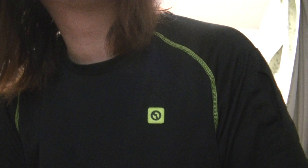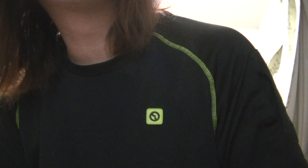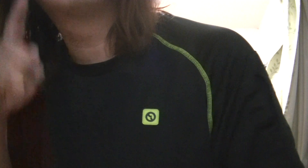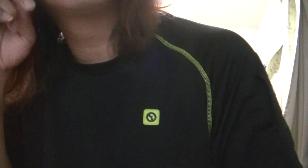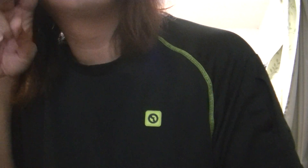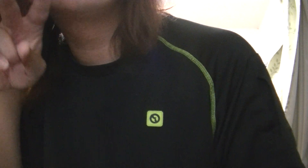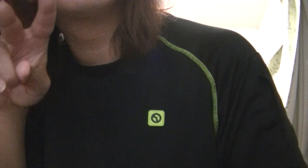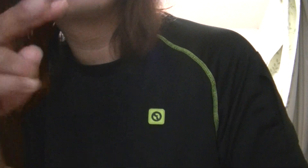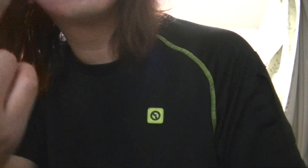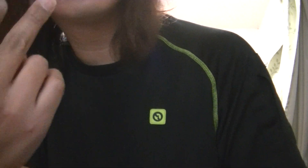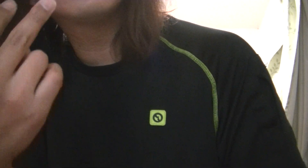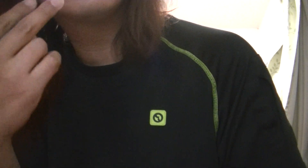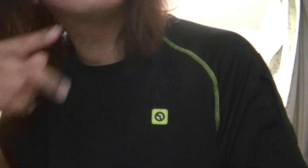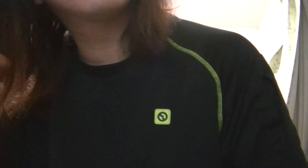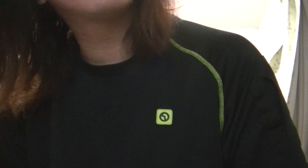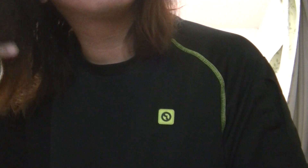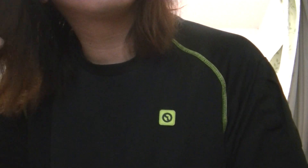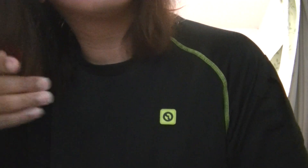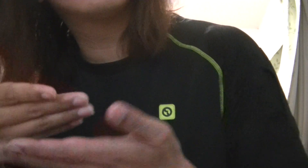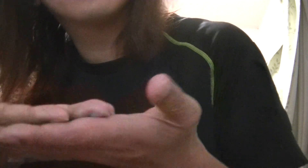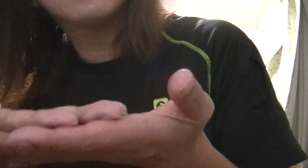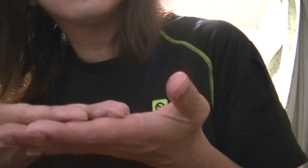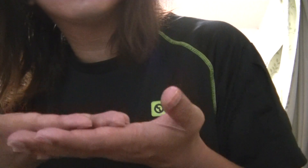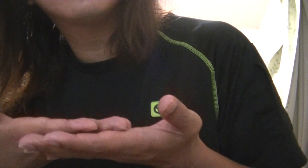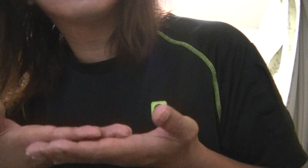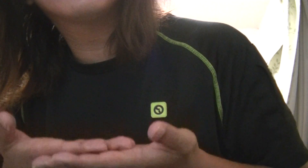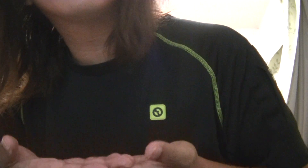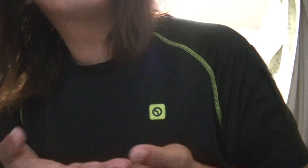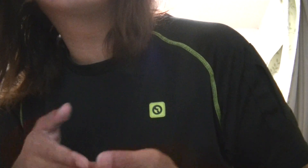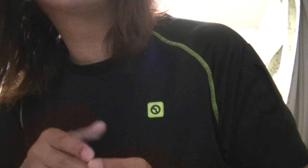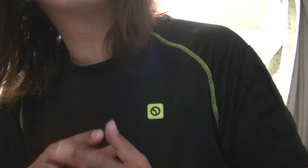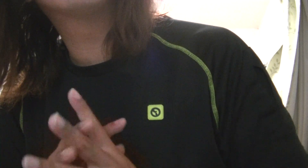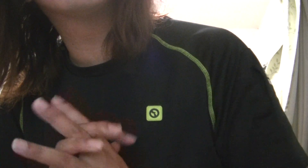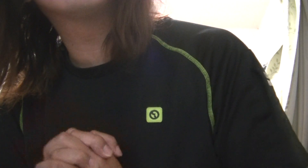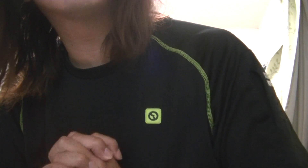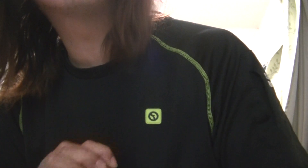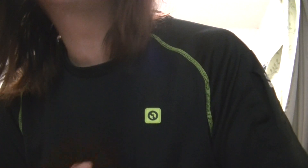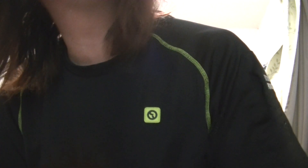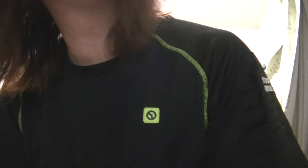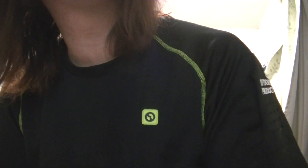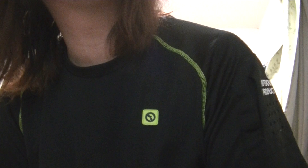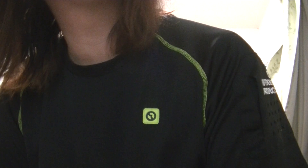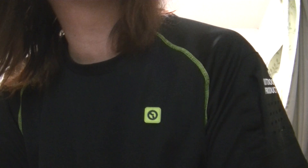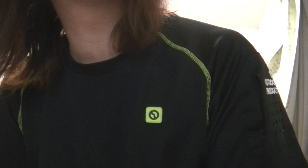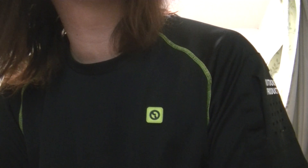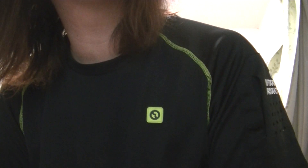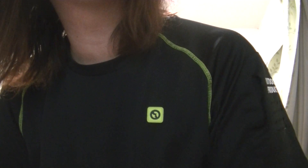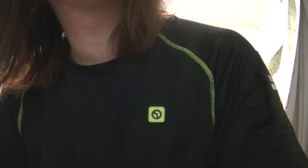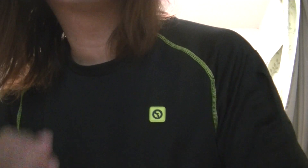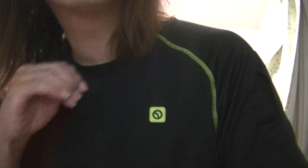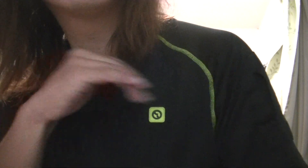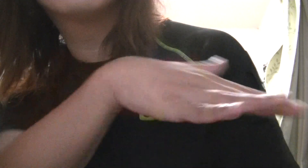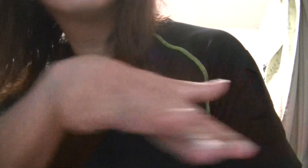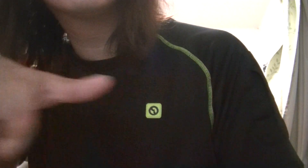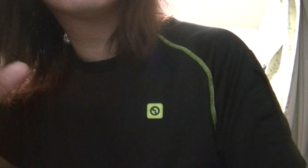showed, that waiting was keeping us there. We are the world,